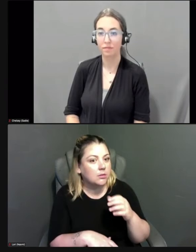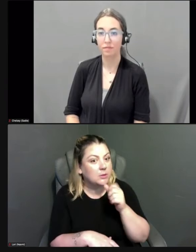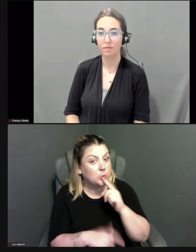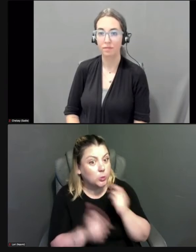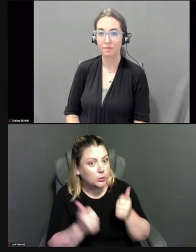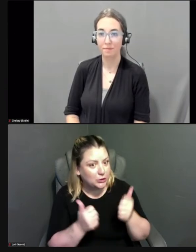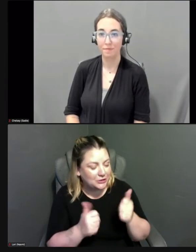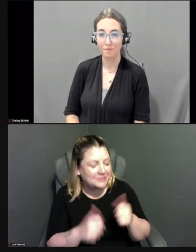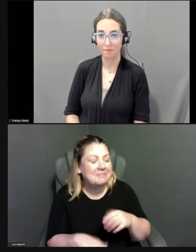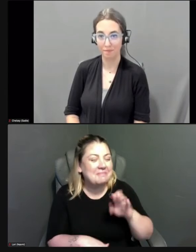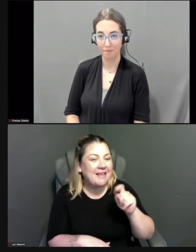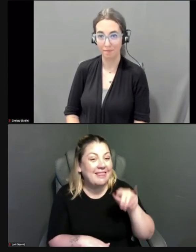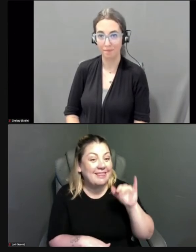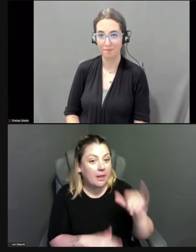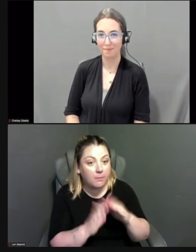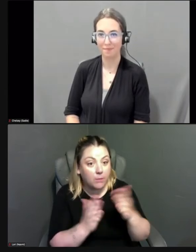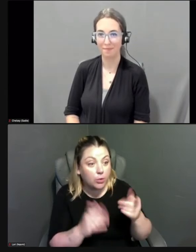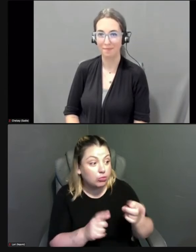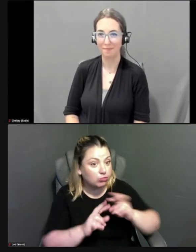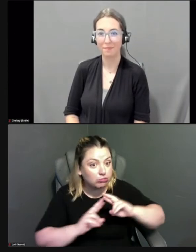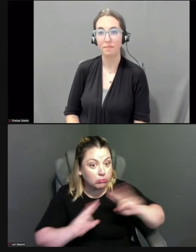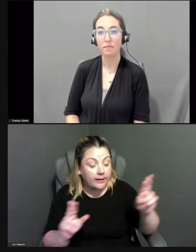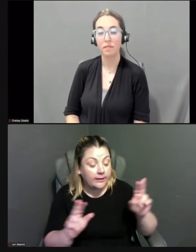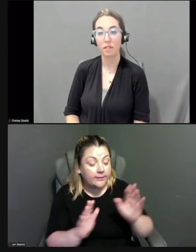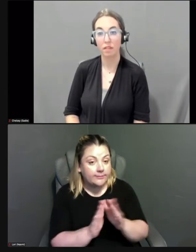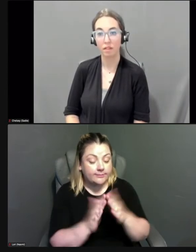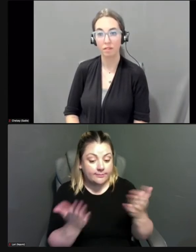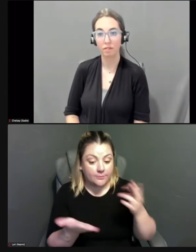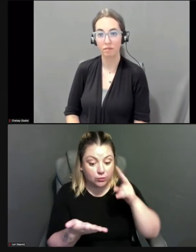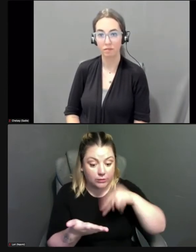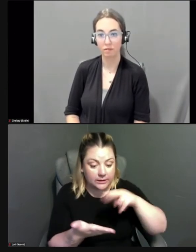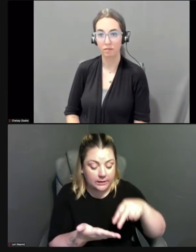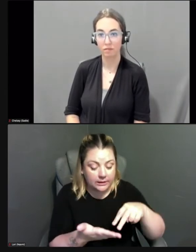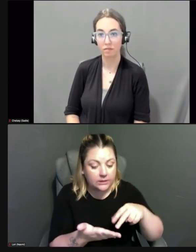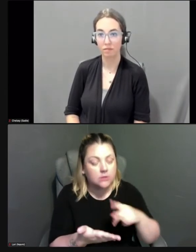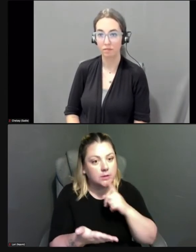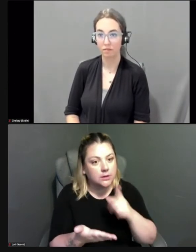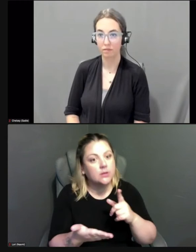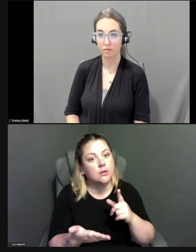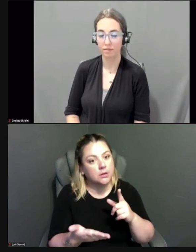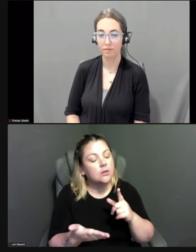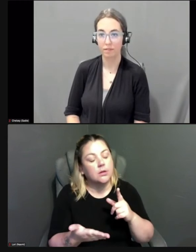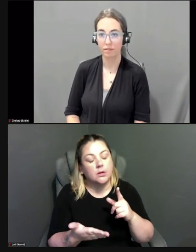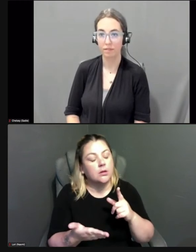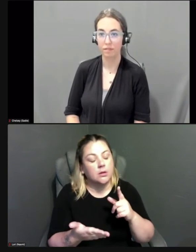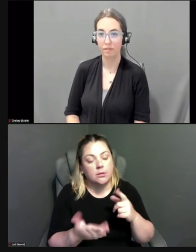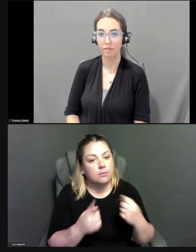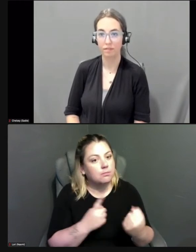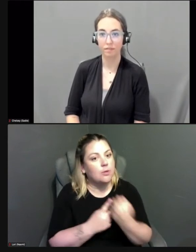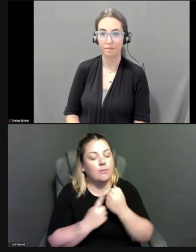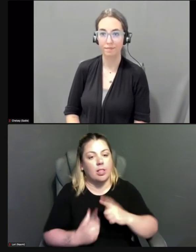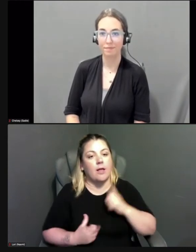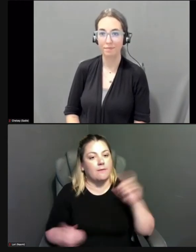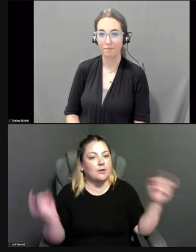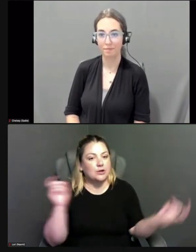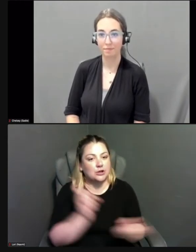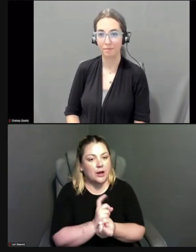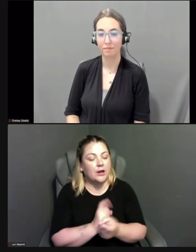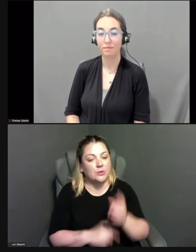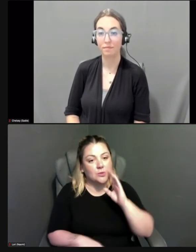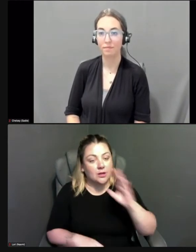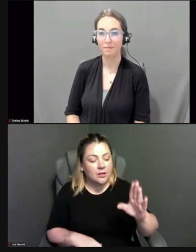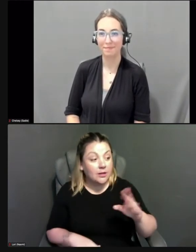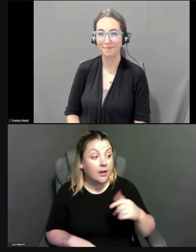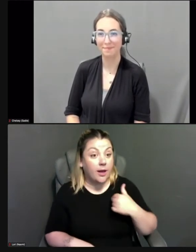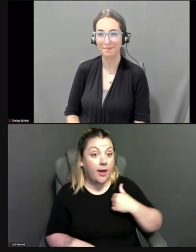to take it in for what it is, and when it's sort of an entry point, it's like pretty mind-blowing. I weirdly didn't read that book until